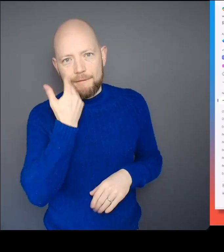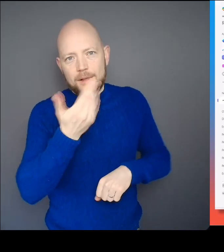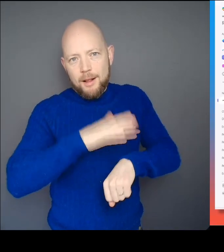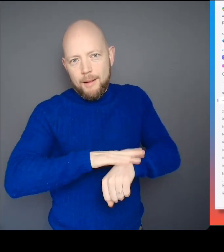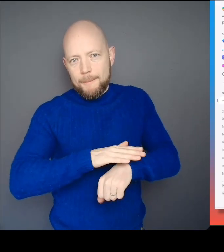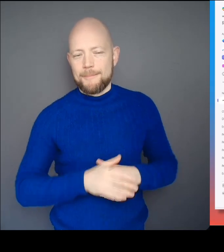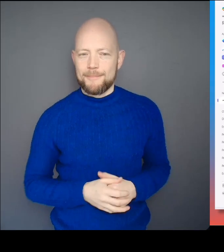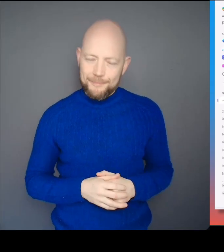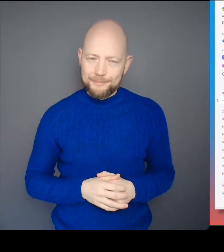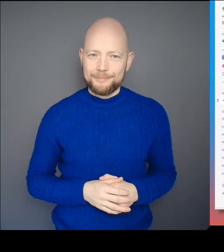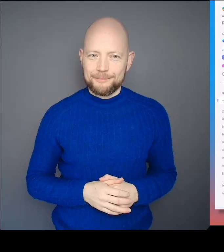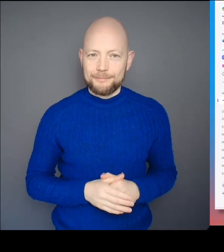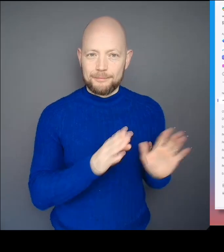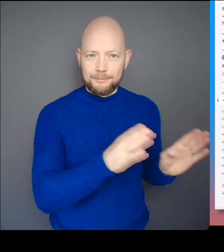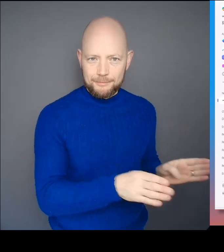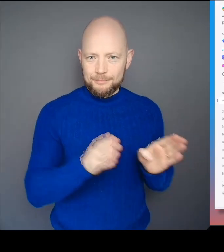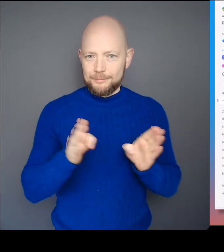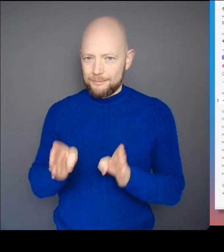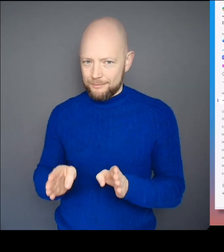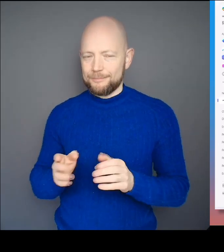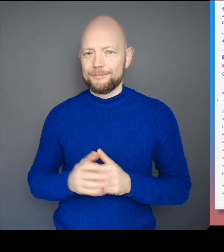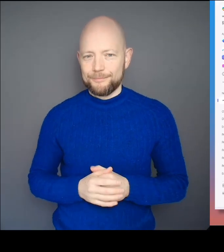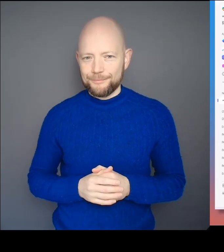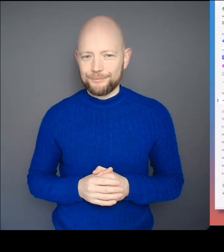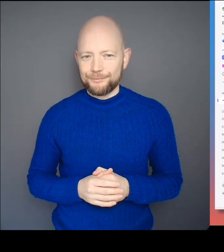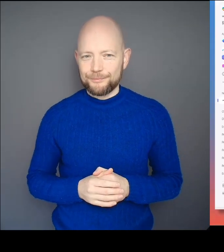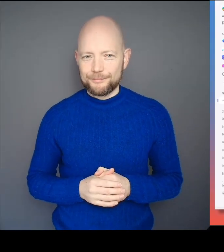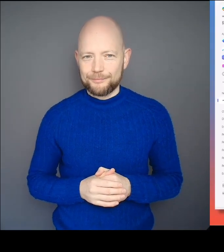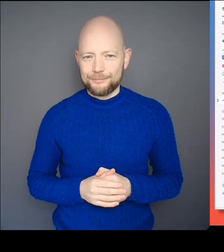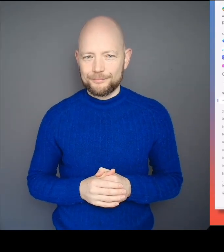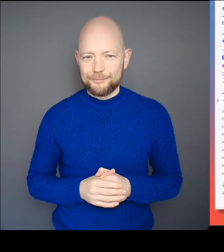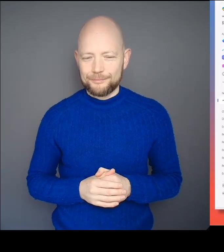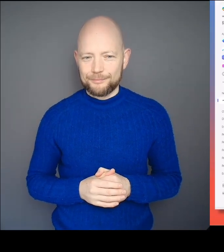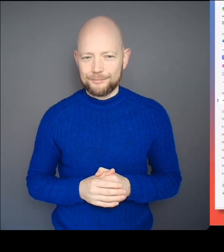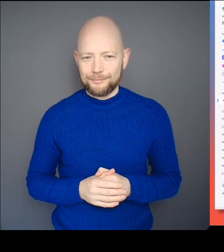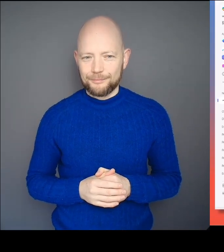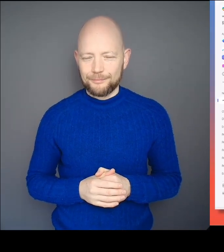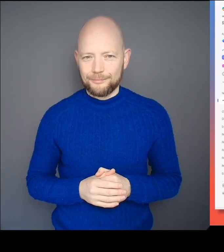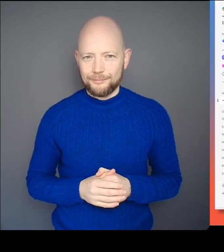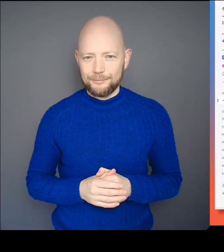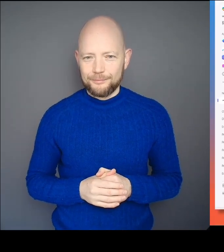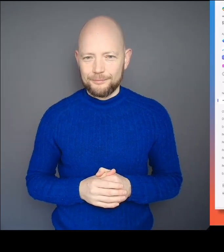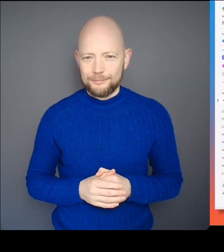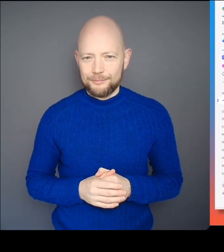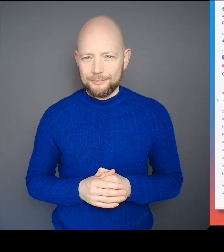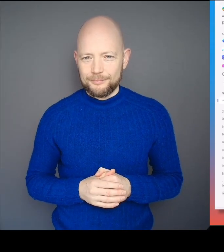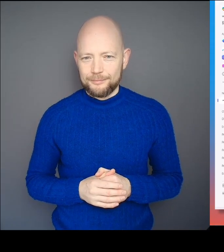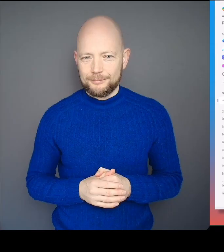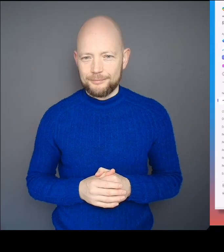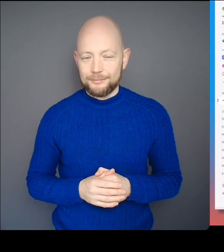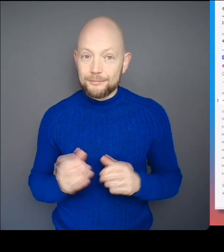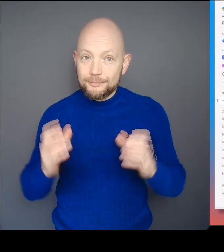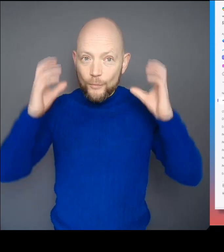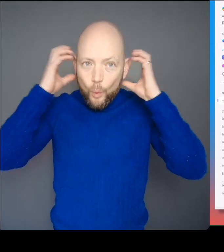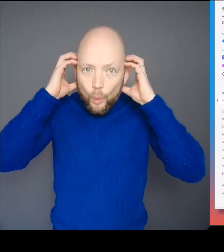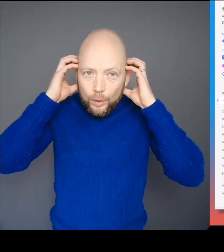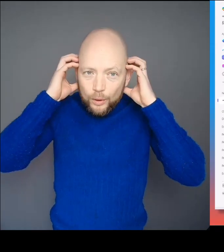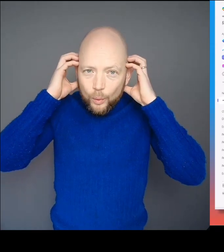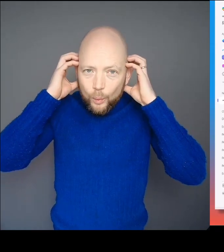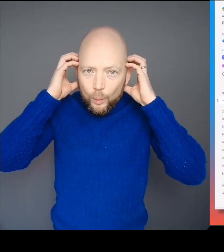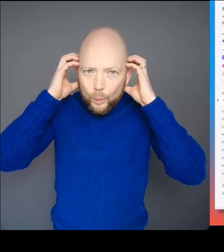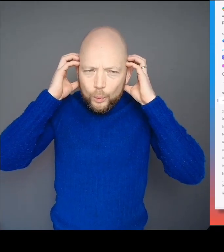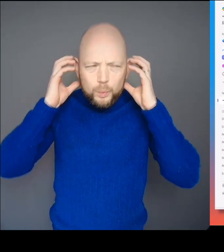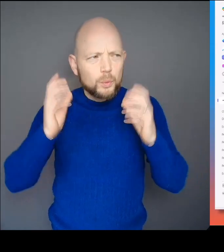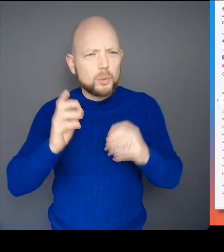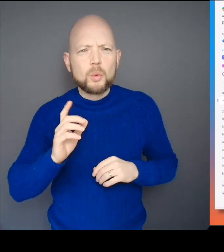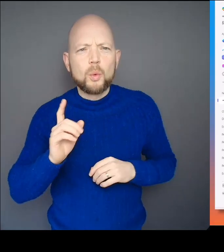having to do that. So that's what's going on there. Let's come back in here. We've got the same concept of start a new chat. The other thing that you've got in here